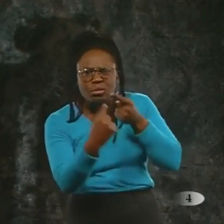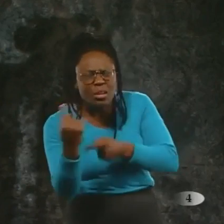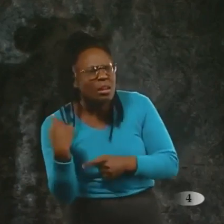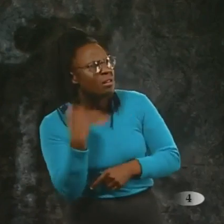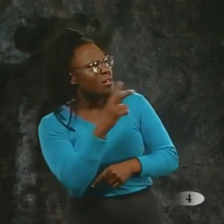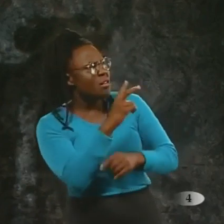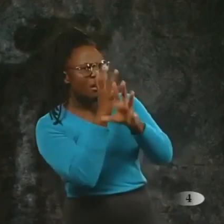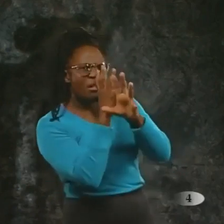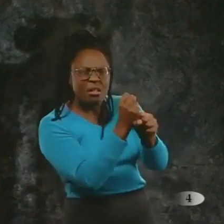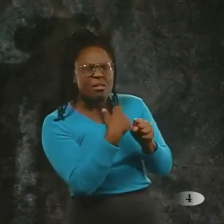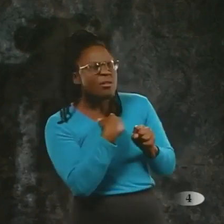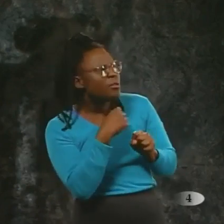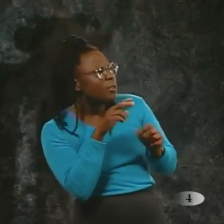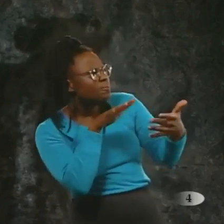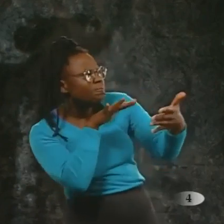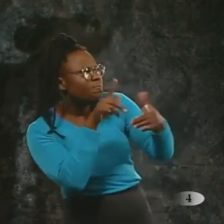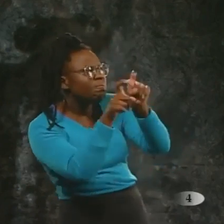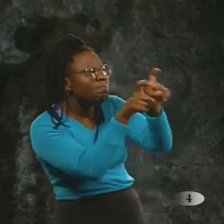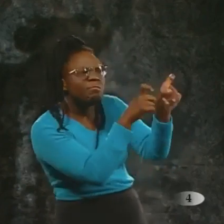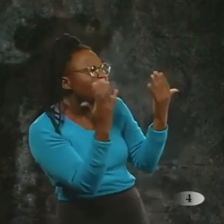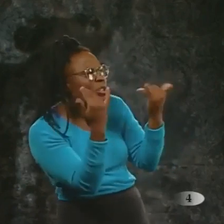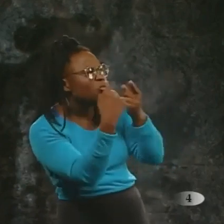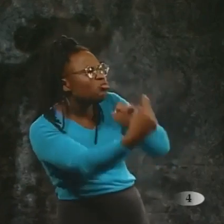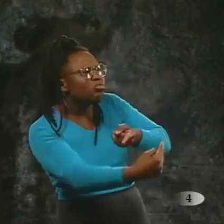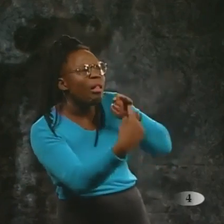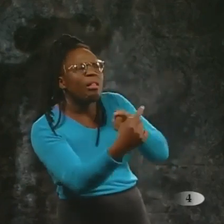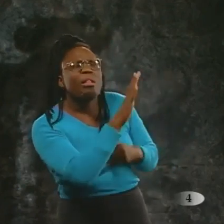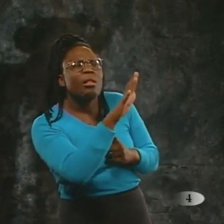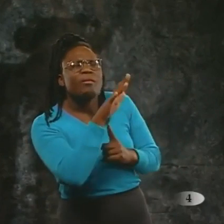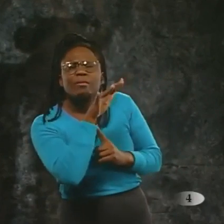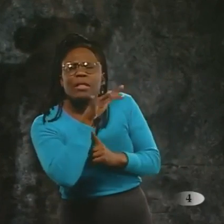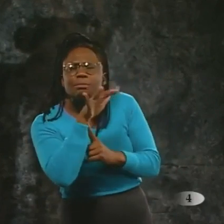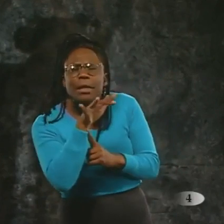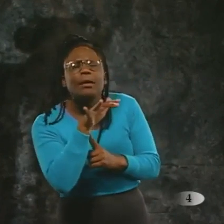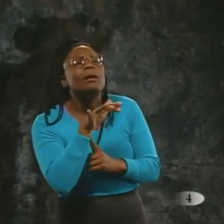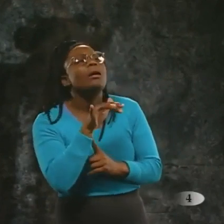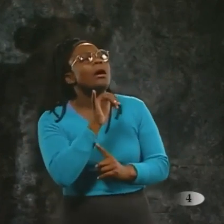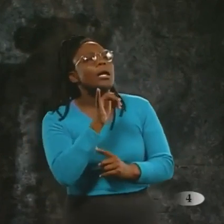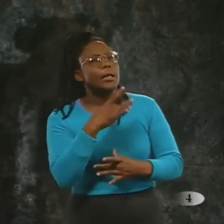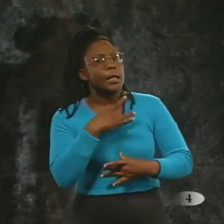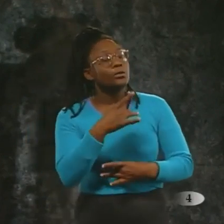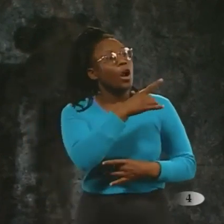Hearing people tend to struggle when they're learning fingerspelling, and I wanted to understand where the struggle is coming from.